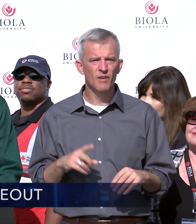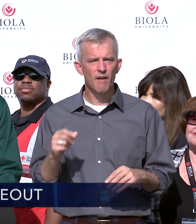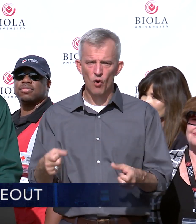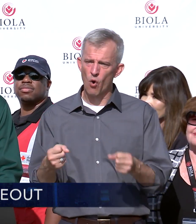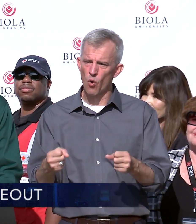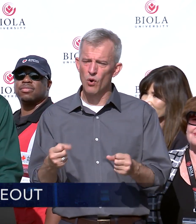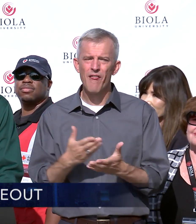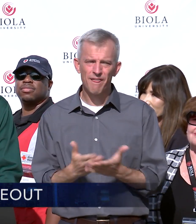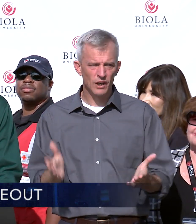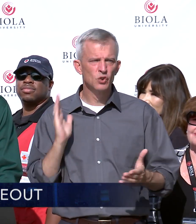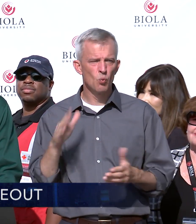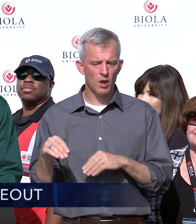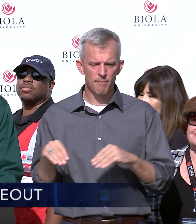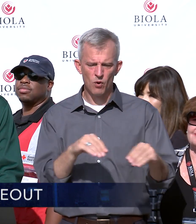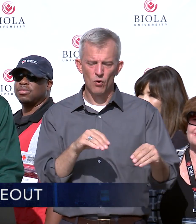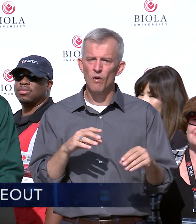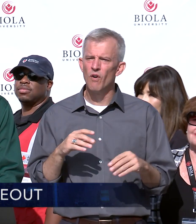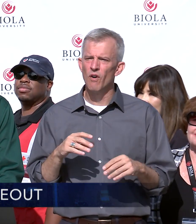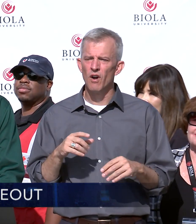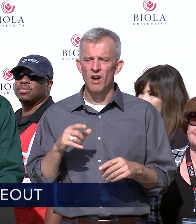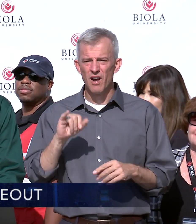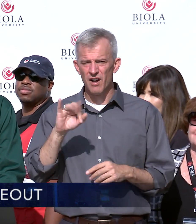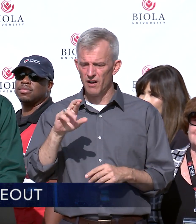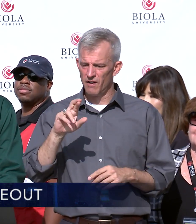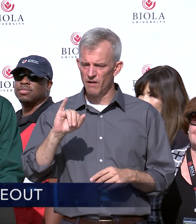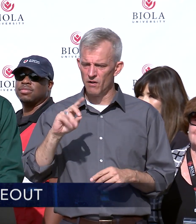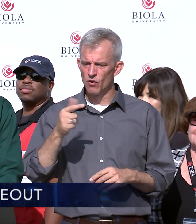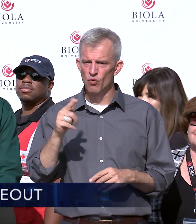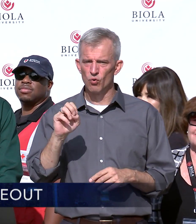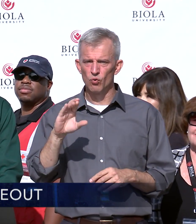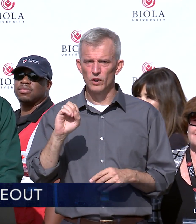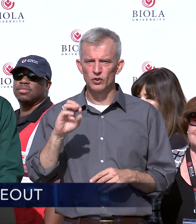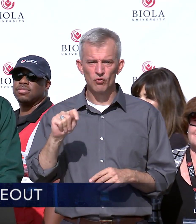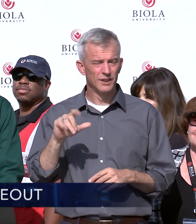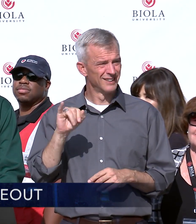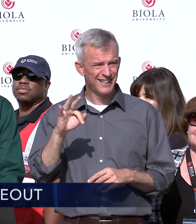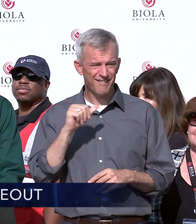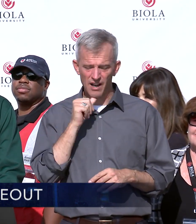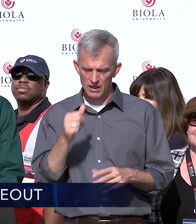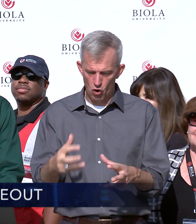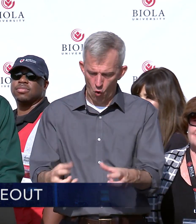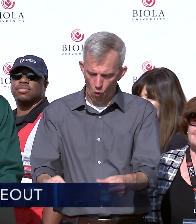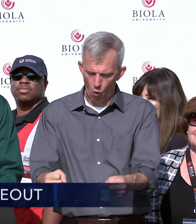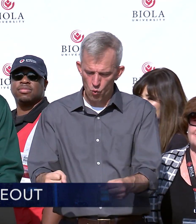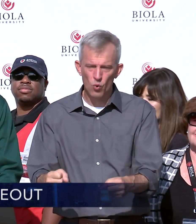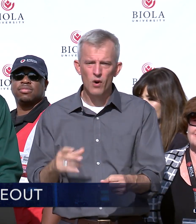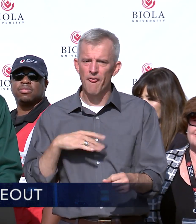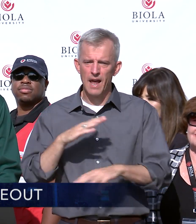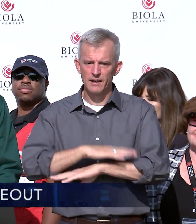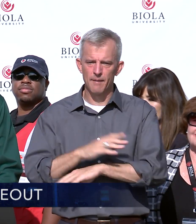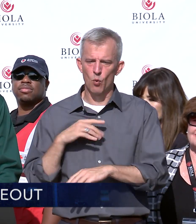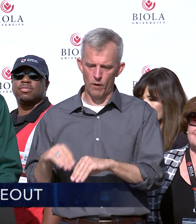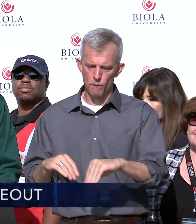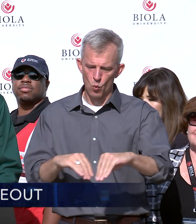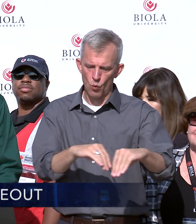move. In Ridgecrest, if I hadn't been holding on to the leg of that table, it would have moved away. It wouldn't have been covering me anymore.